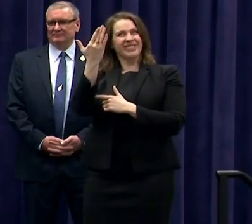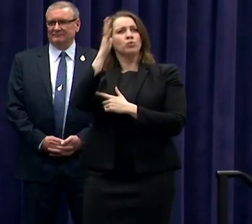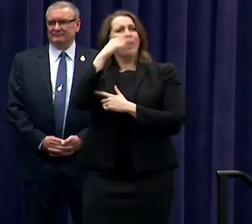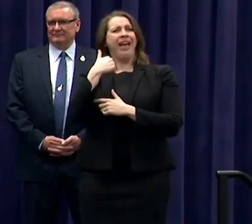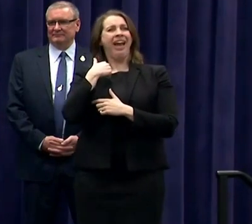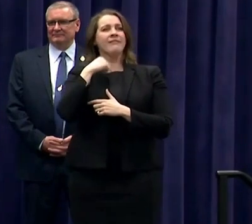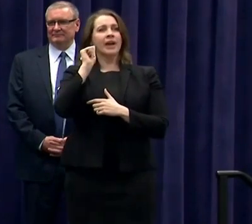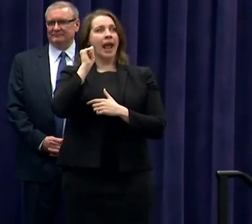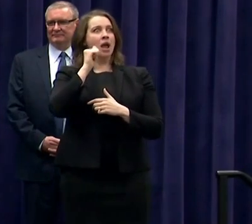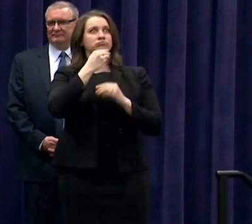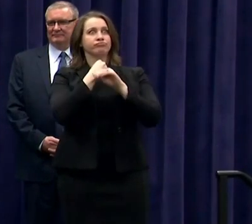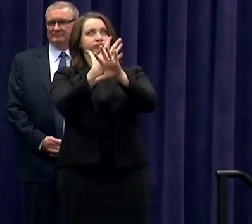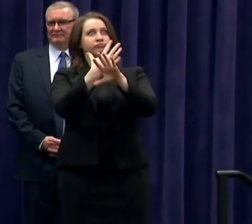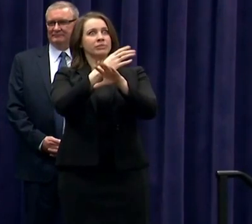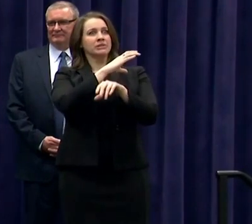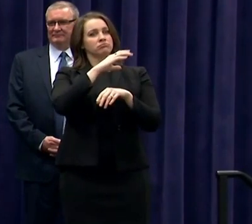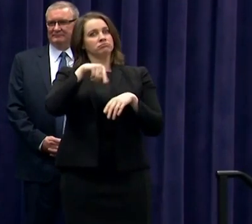why? No.